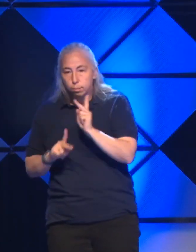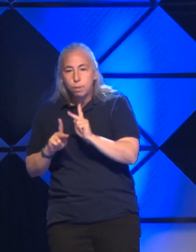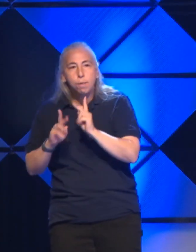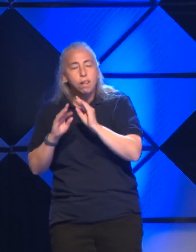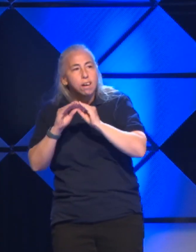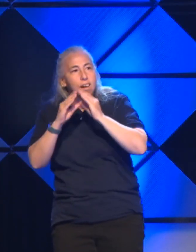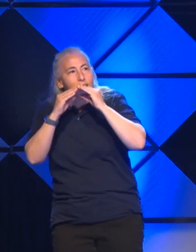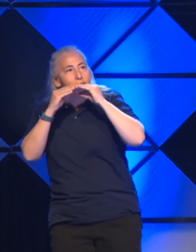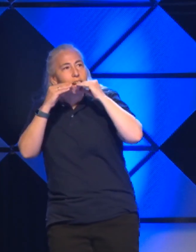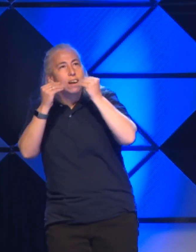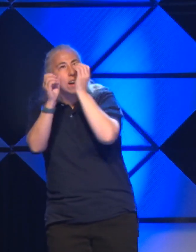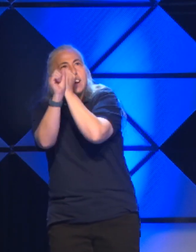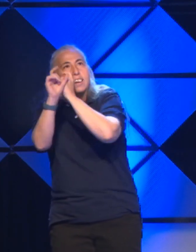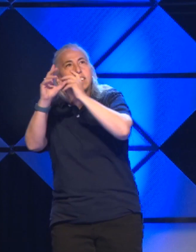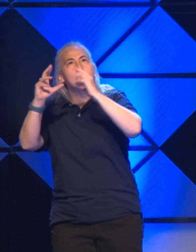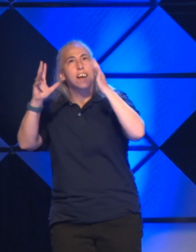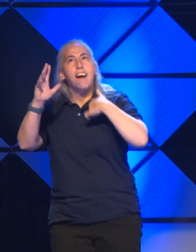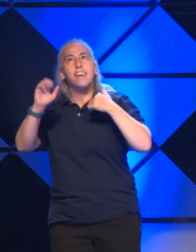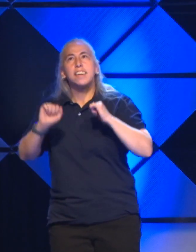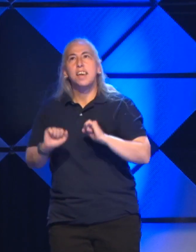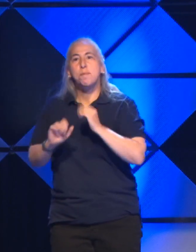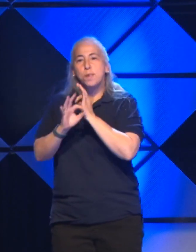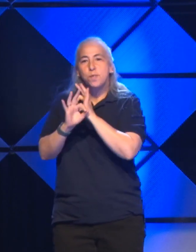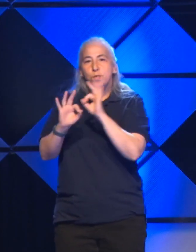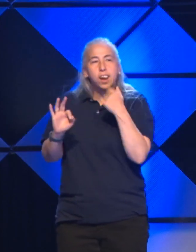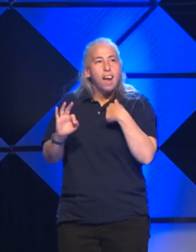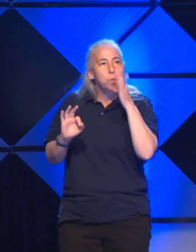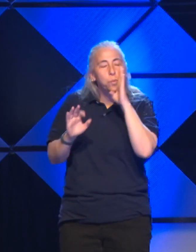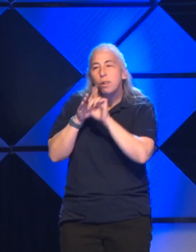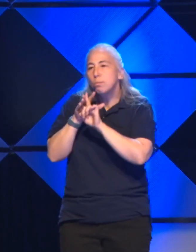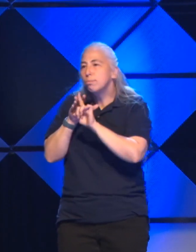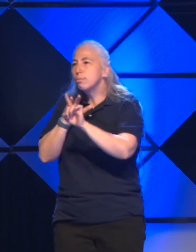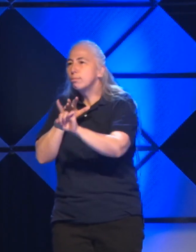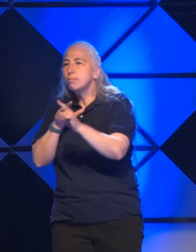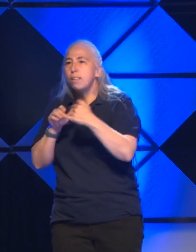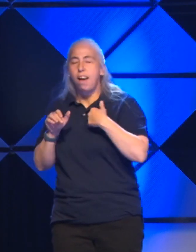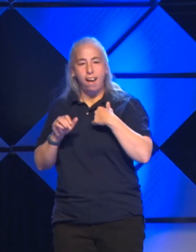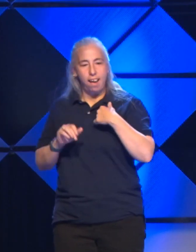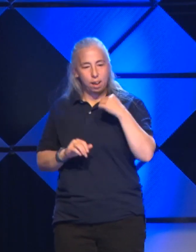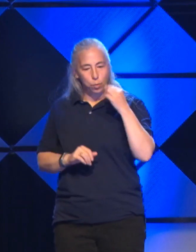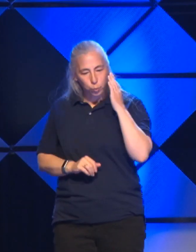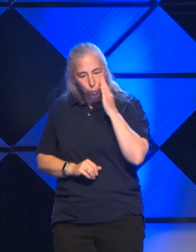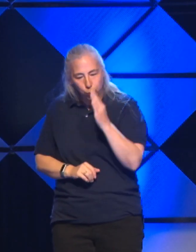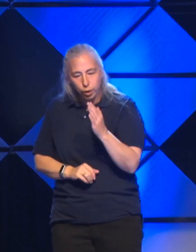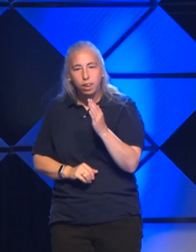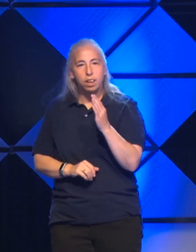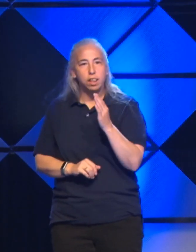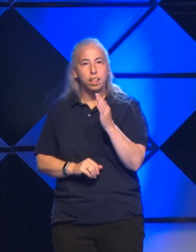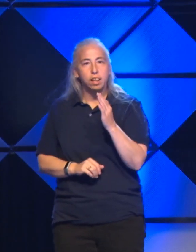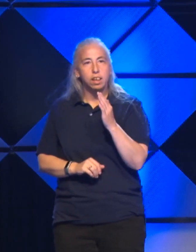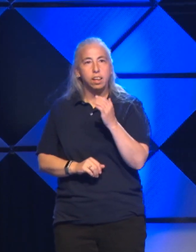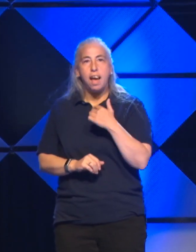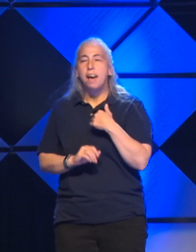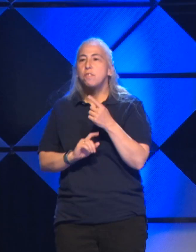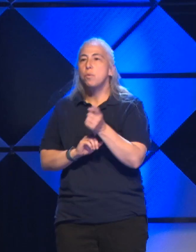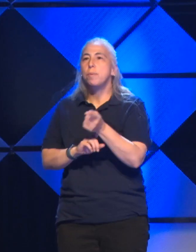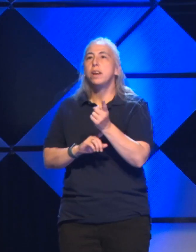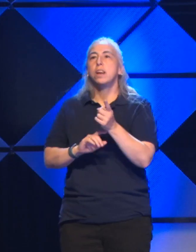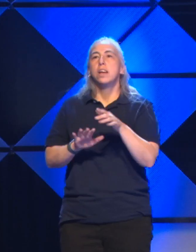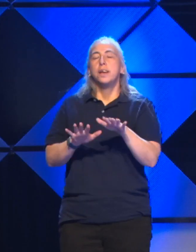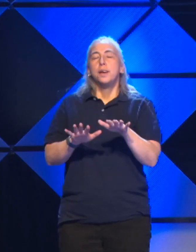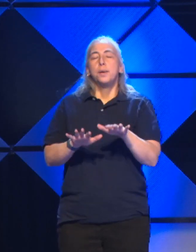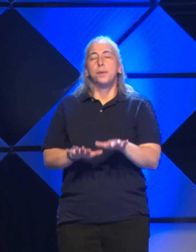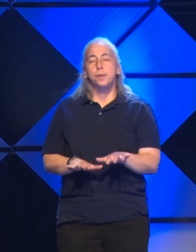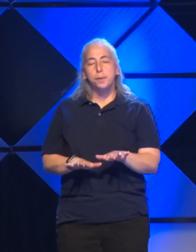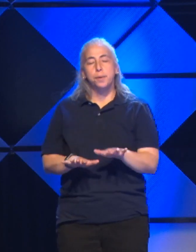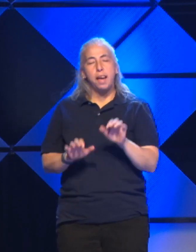start to envision themselves that they will escape actually, and they will have a moment when they will go home and embrace their